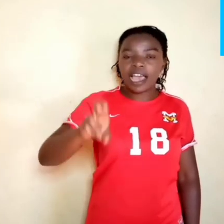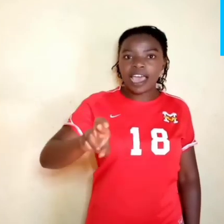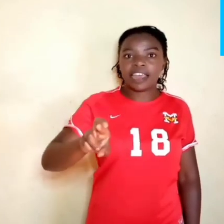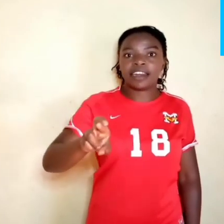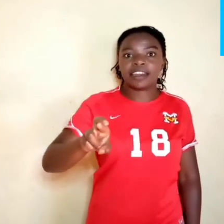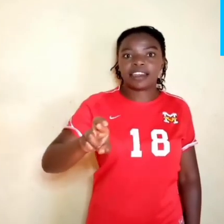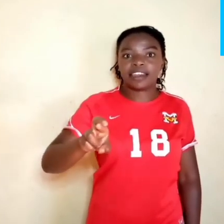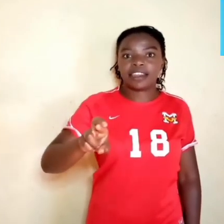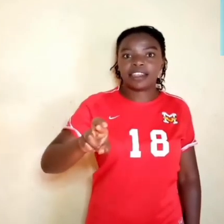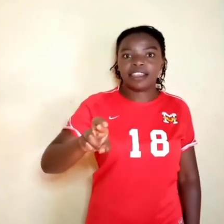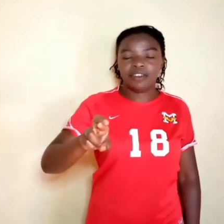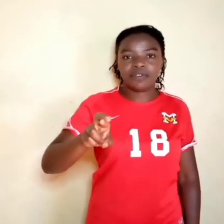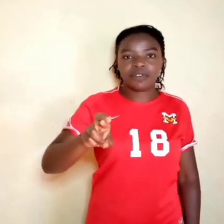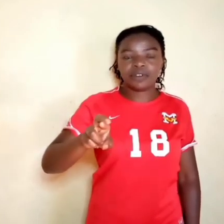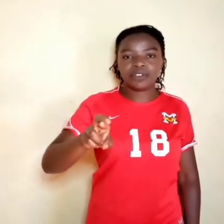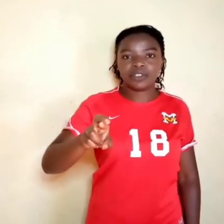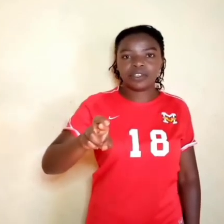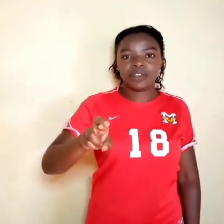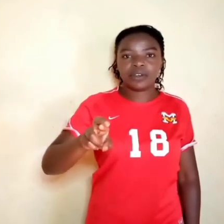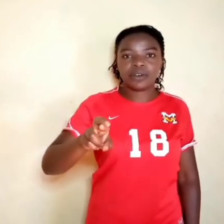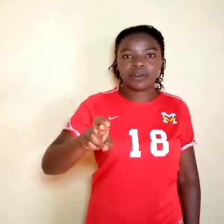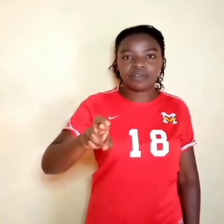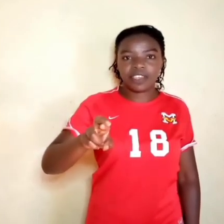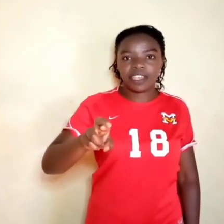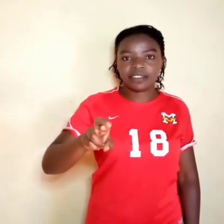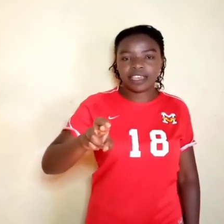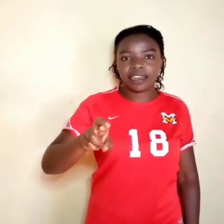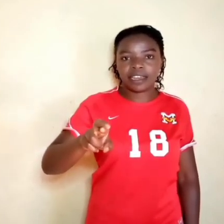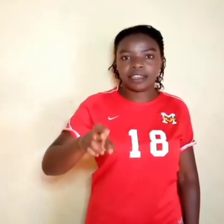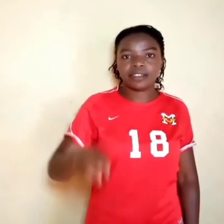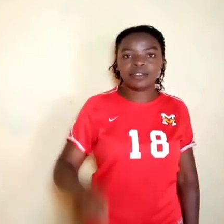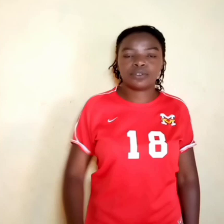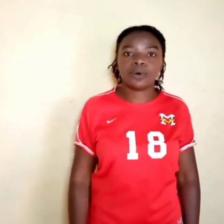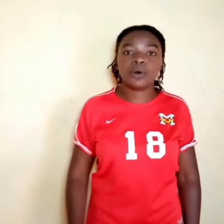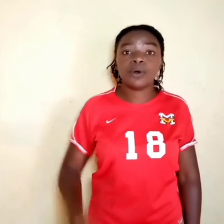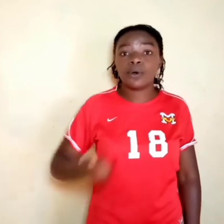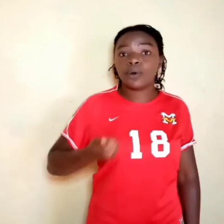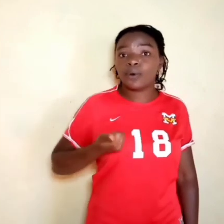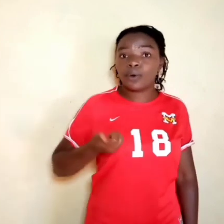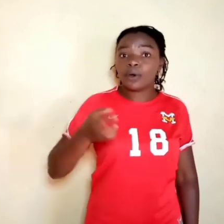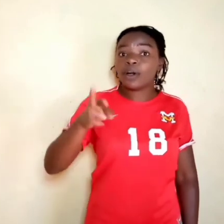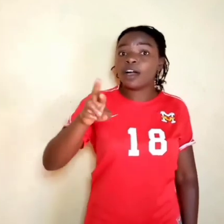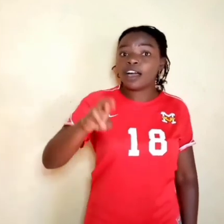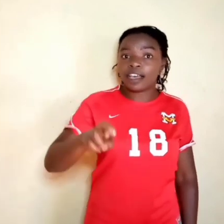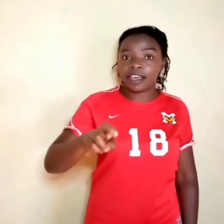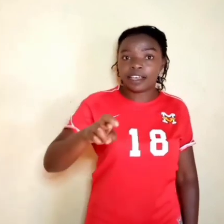add front of the sign. So her,